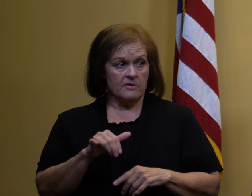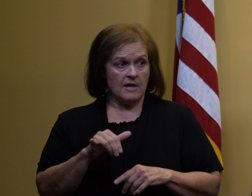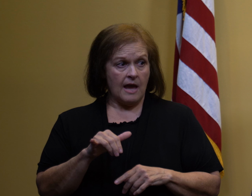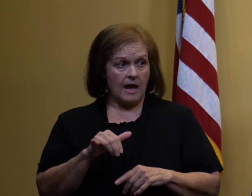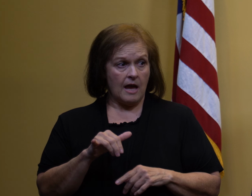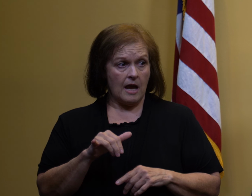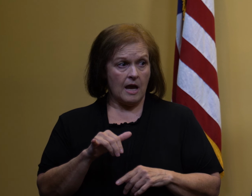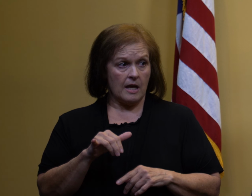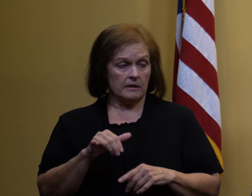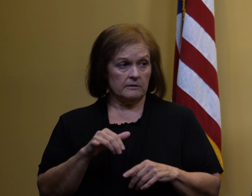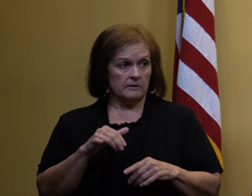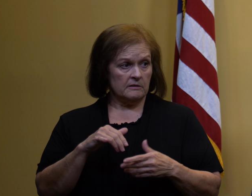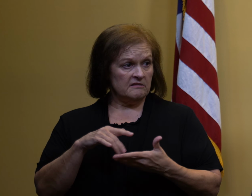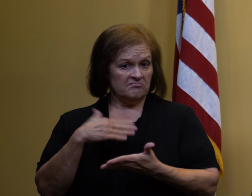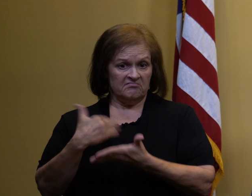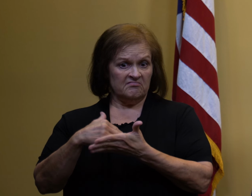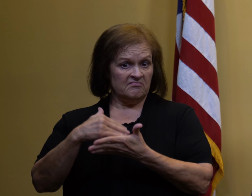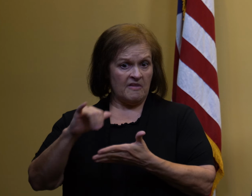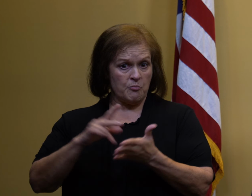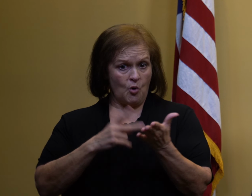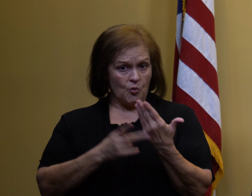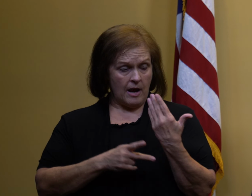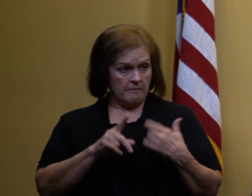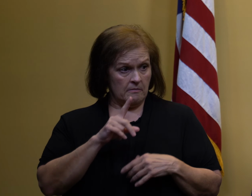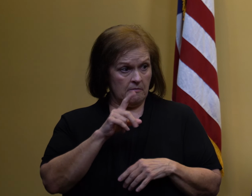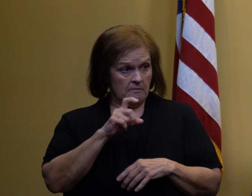ban has been floated in the past. I'm wondering if that's something that